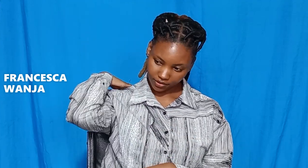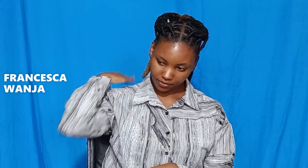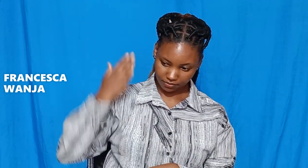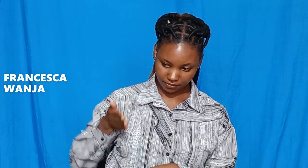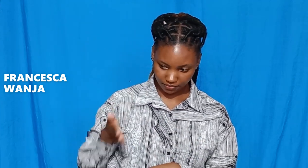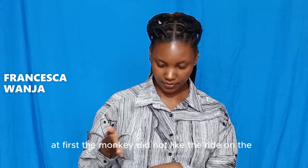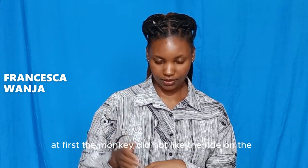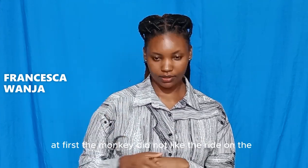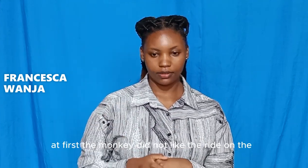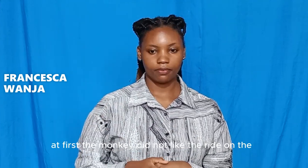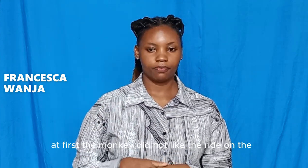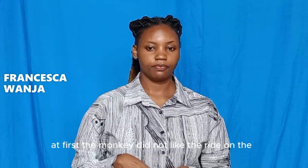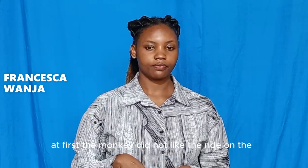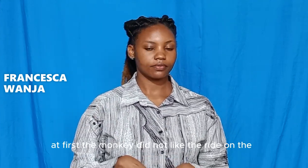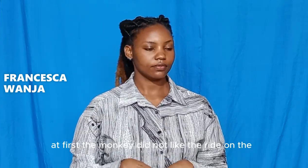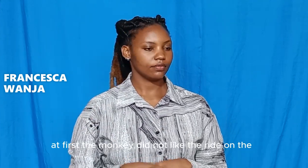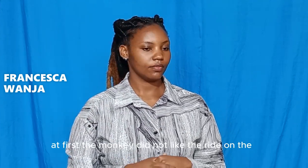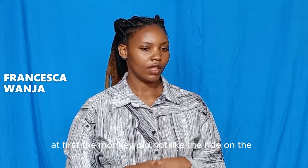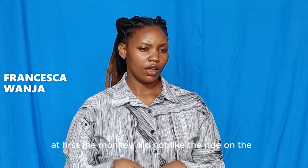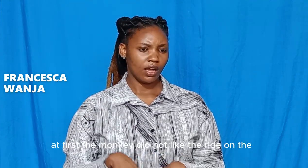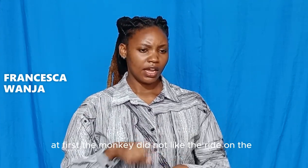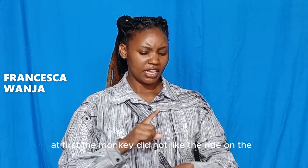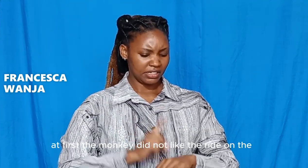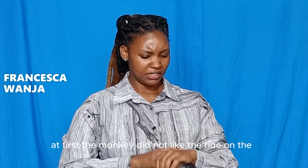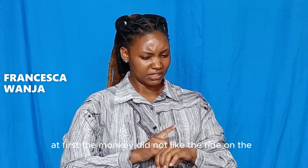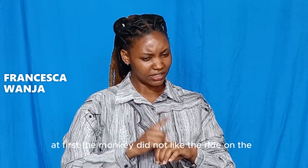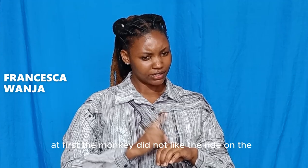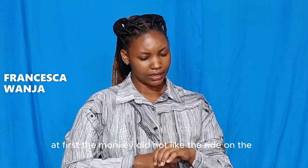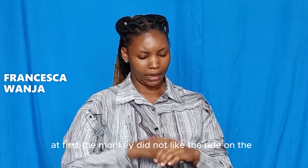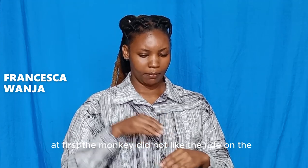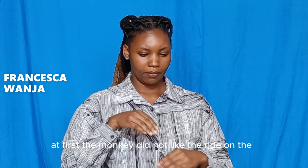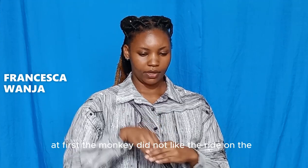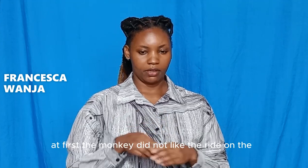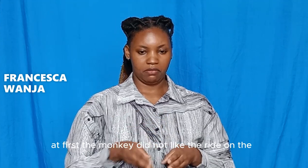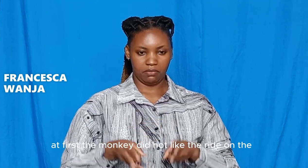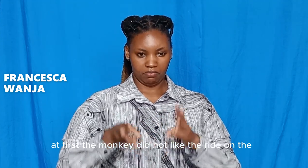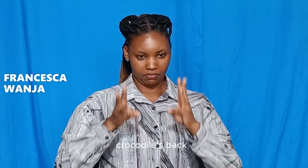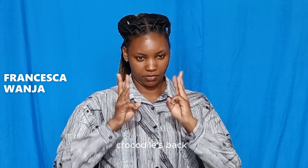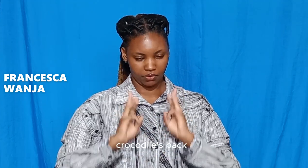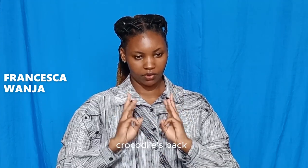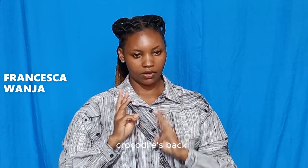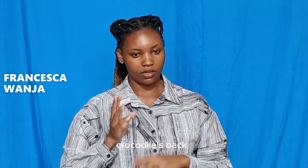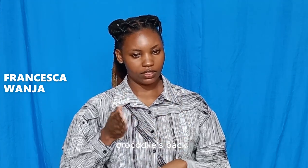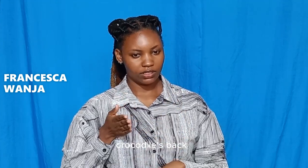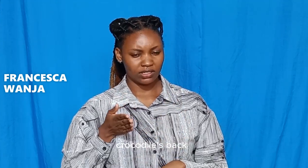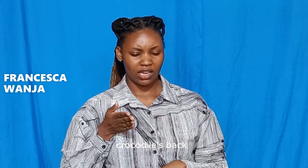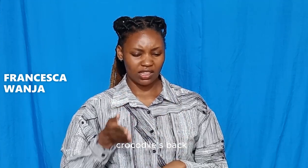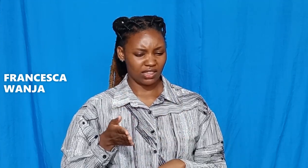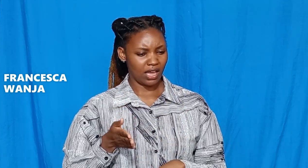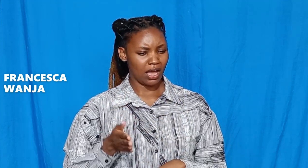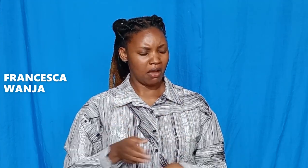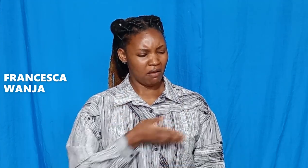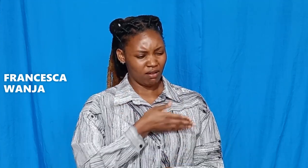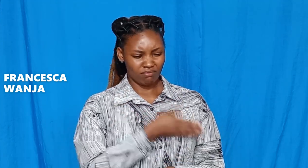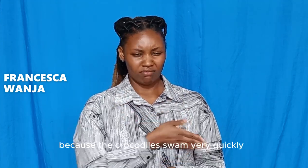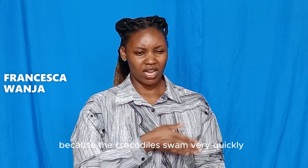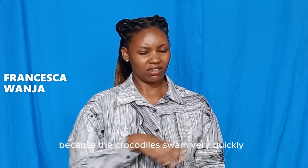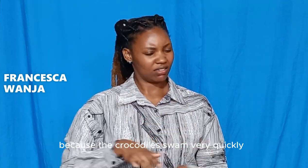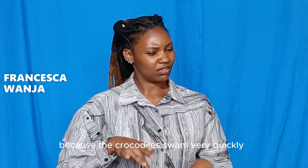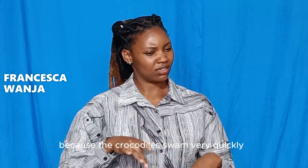At first, the monkey did not like the ride on the crocodile's back. Because the